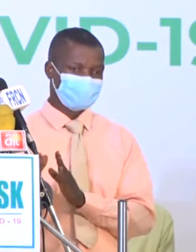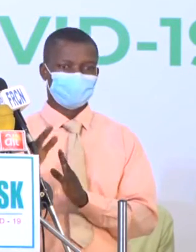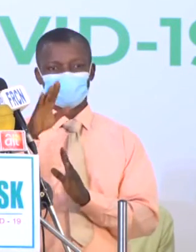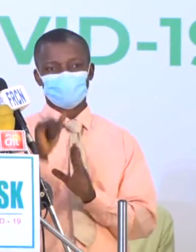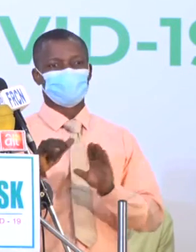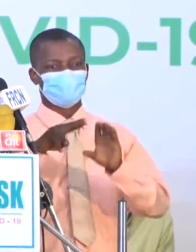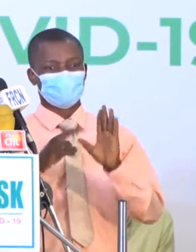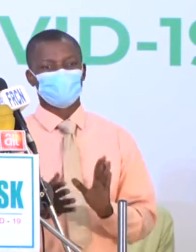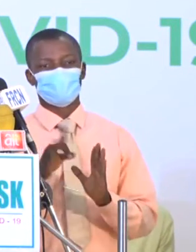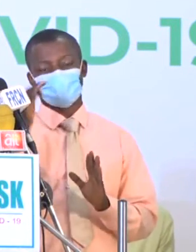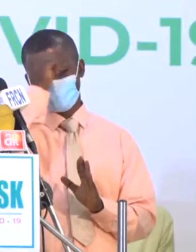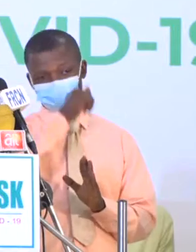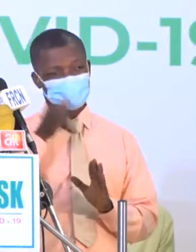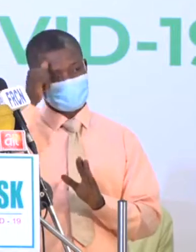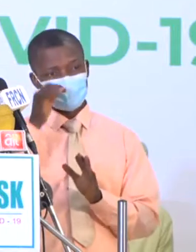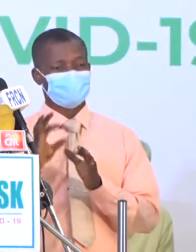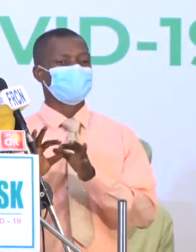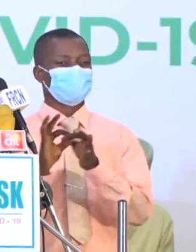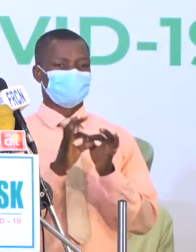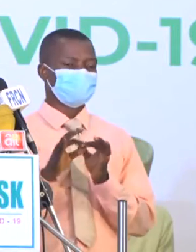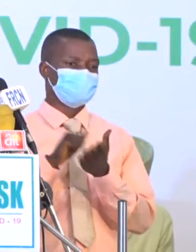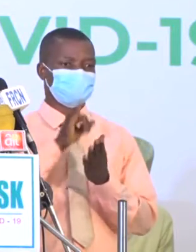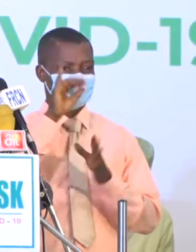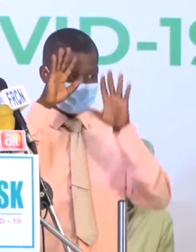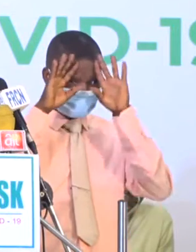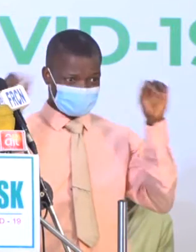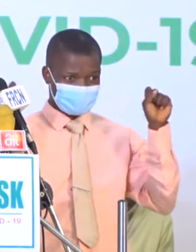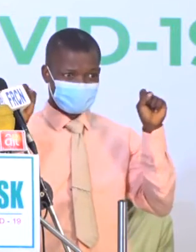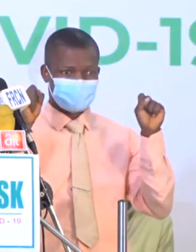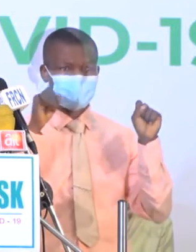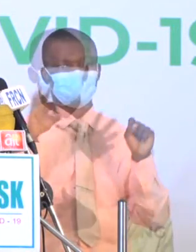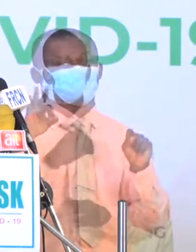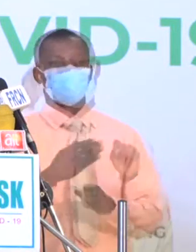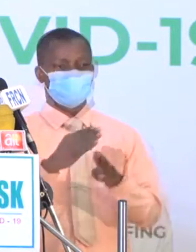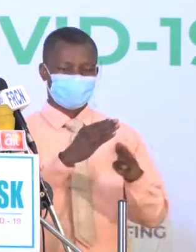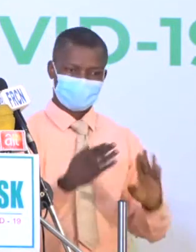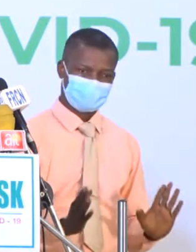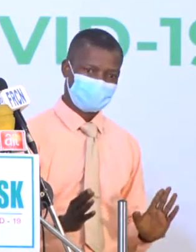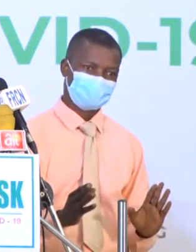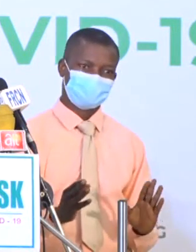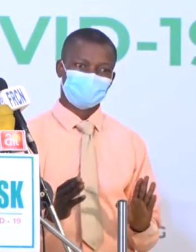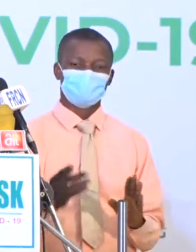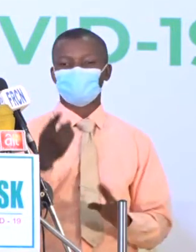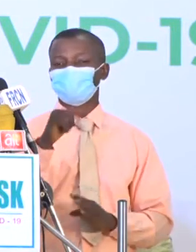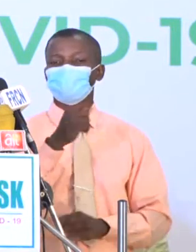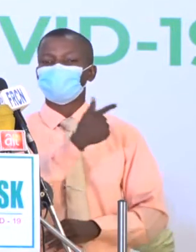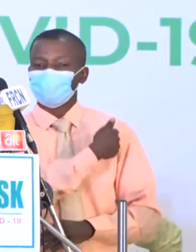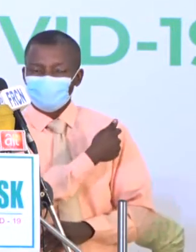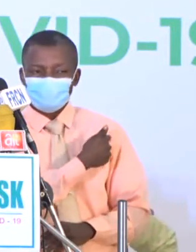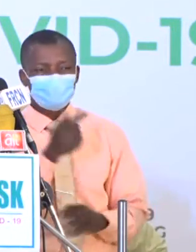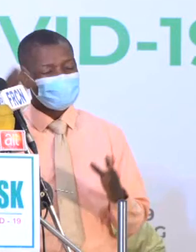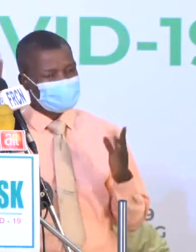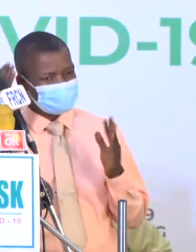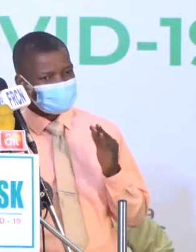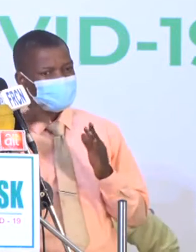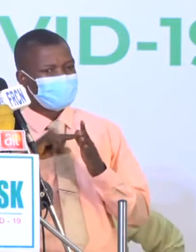African Union, who is the president of South Africa, President Ramaphosa. The vaccine is expected to be rolled out as